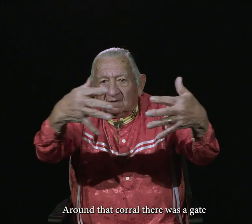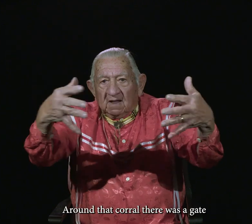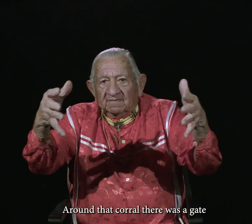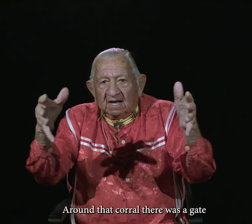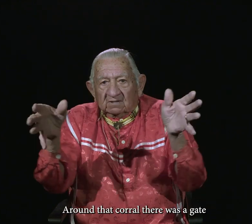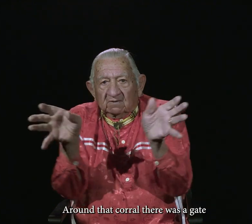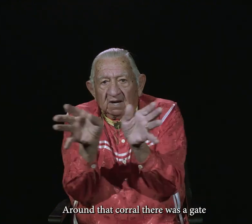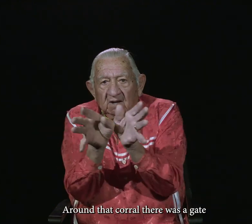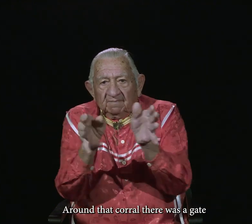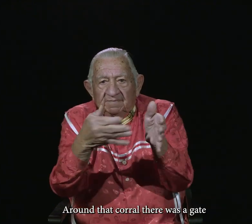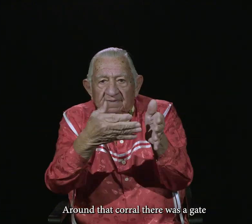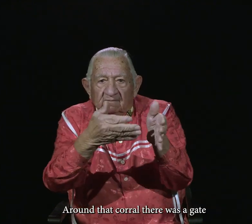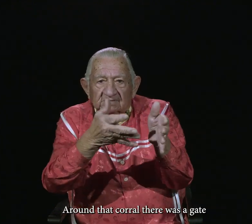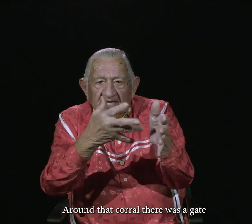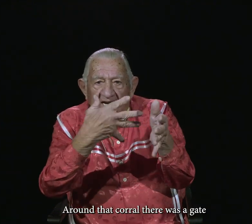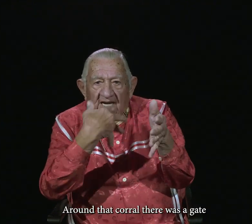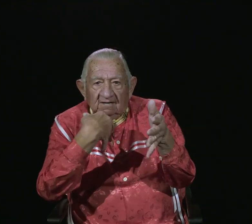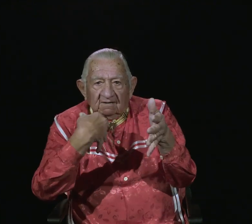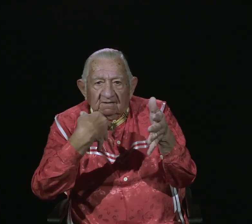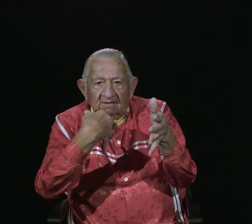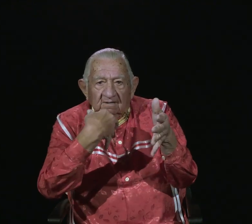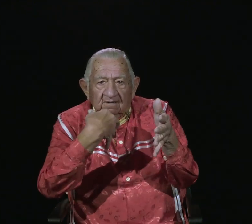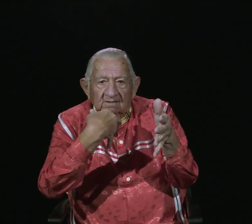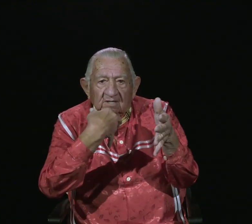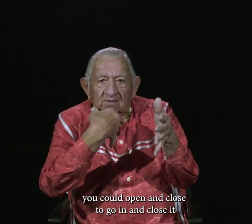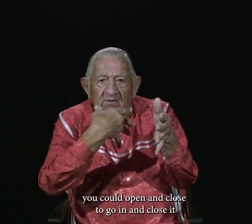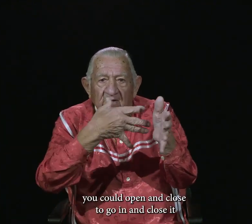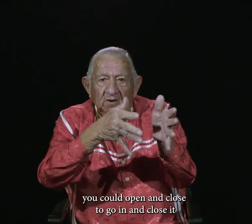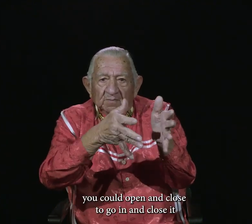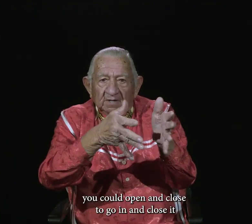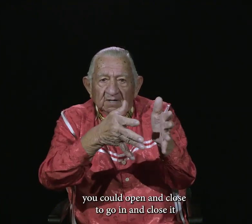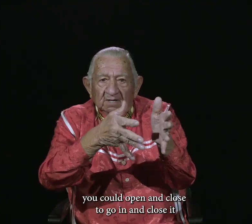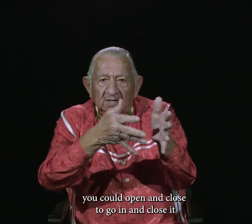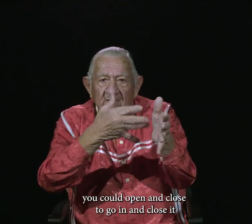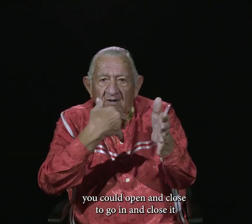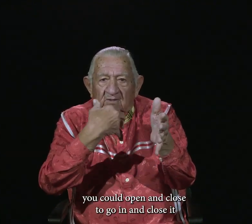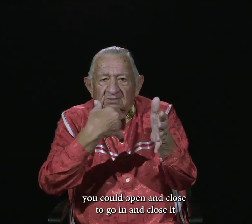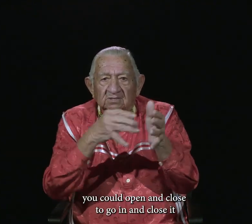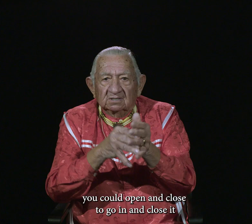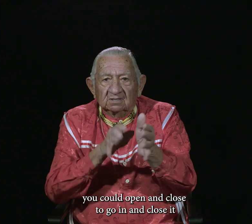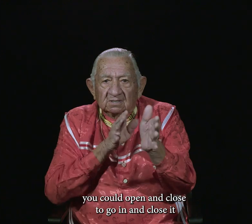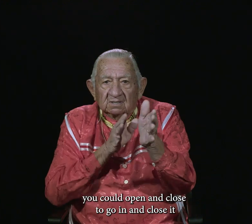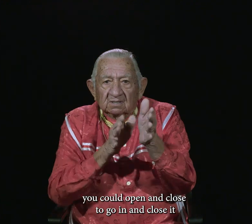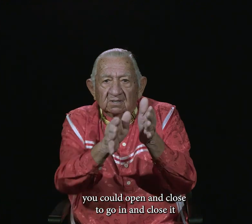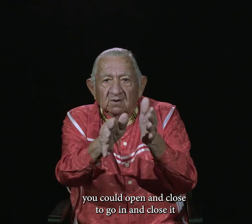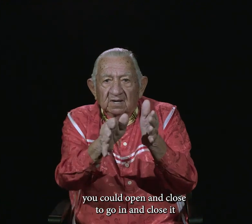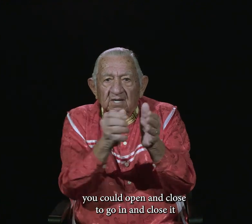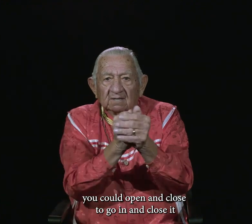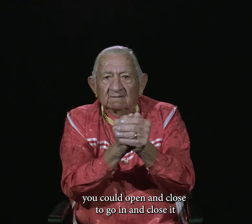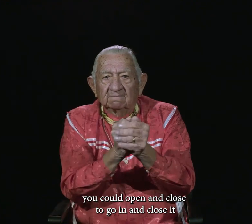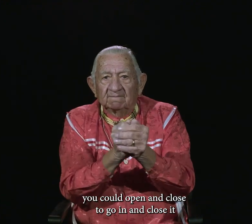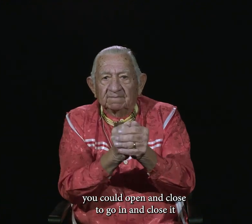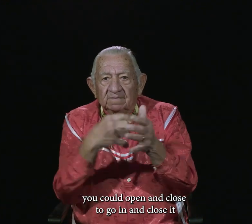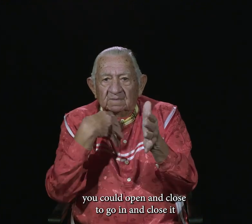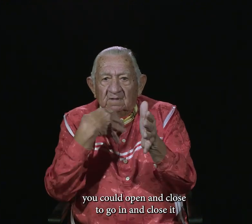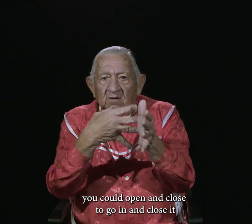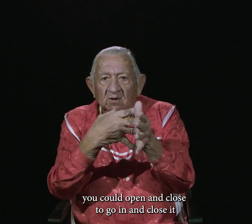Around that corral, there was a gate that you could open and close. To go in, close